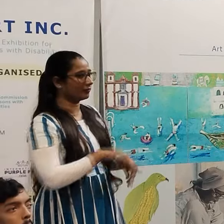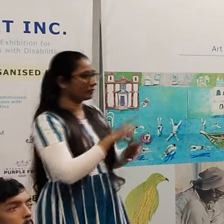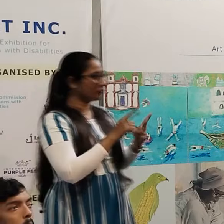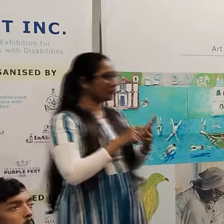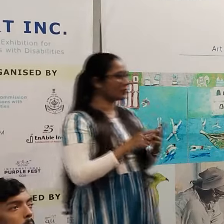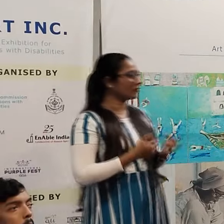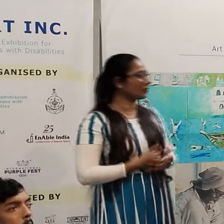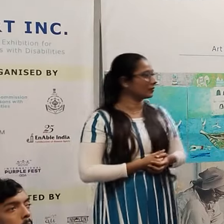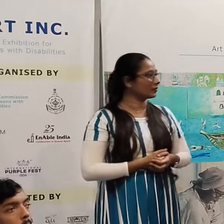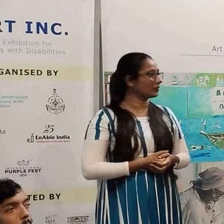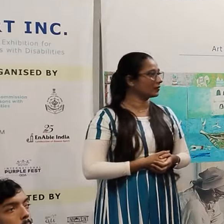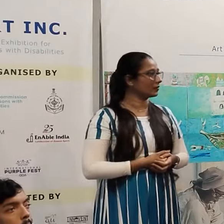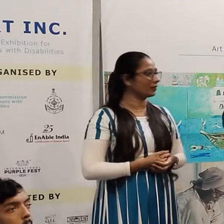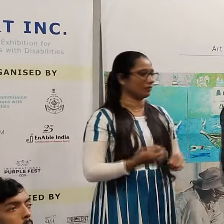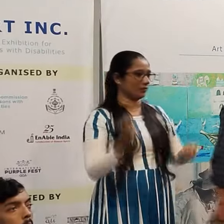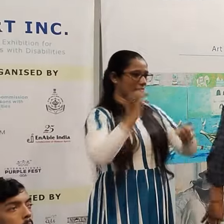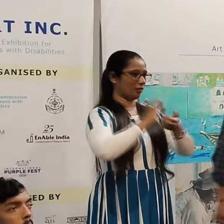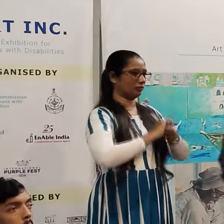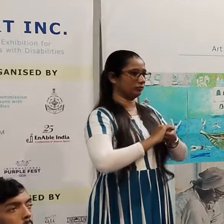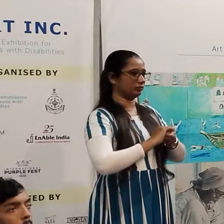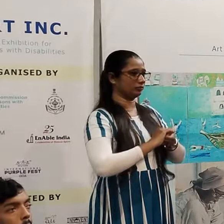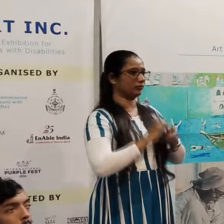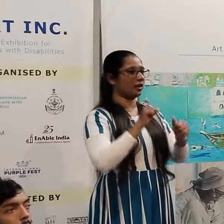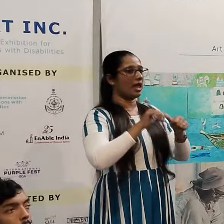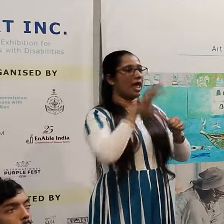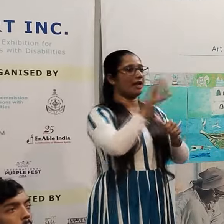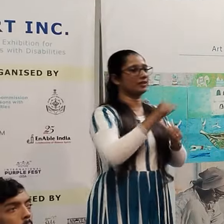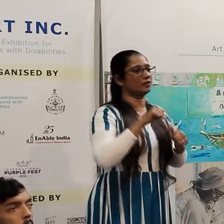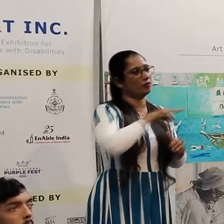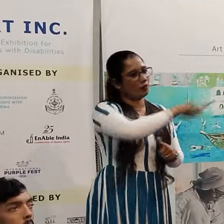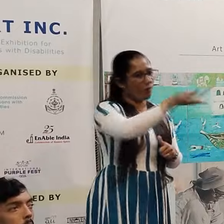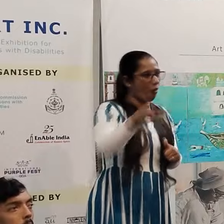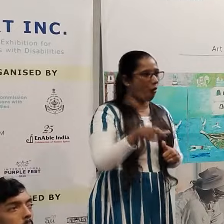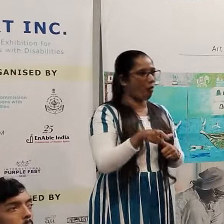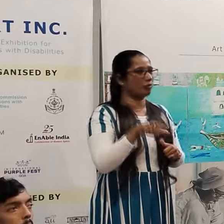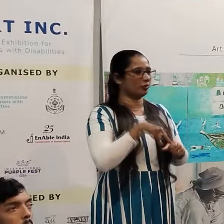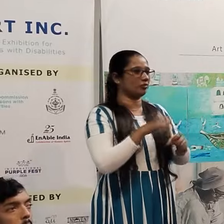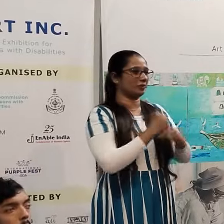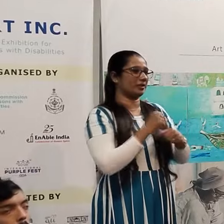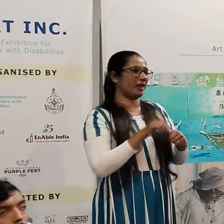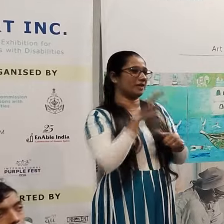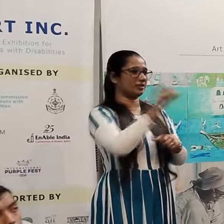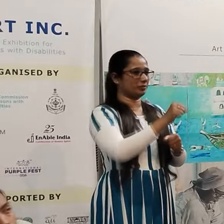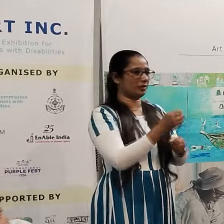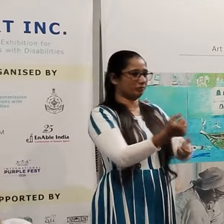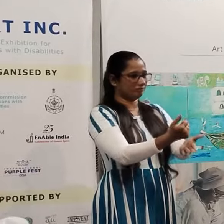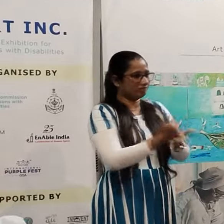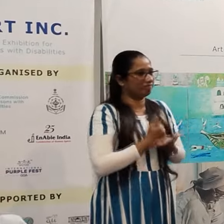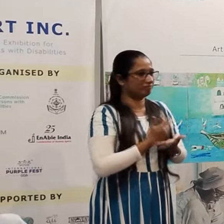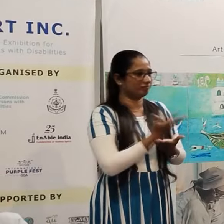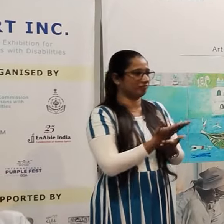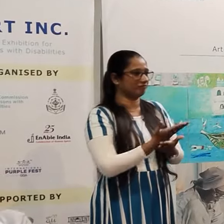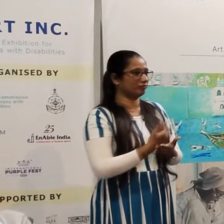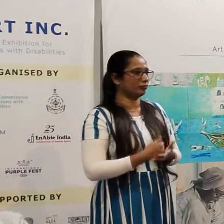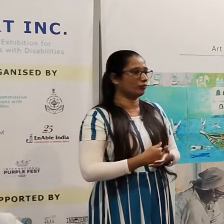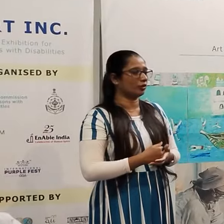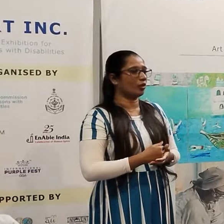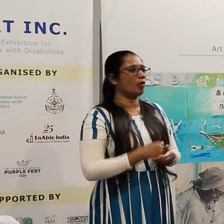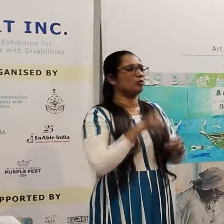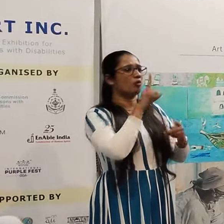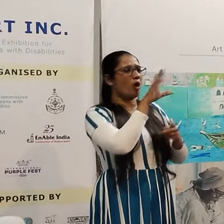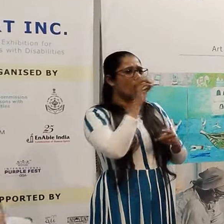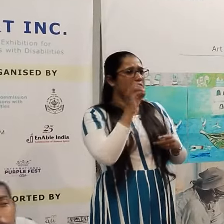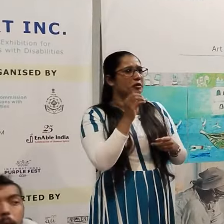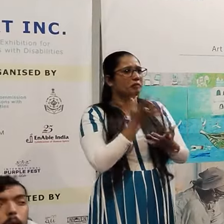Next partner would be Access for All, who helped us make this exhibition accessible. So out of the